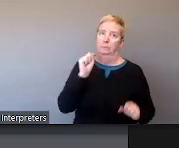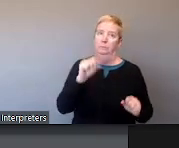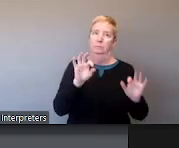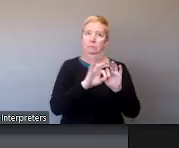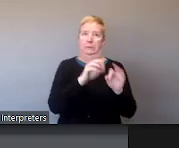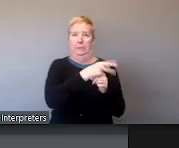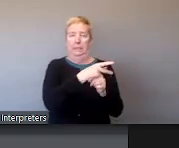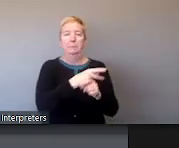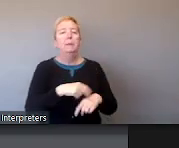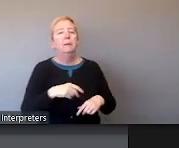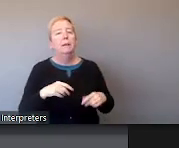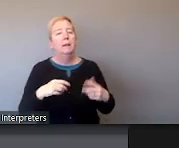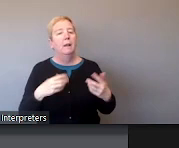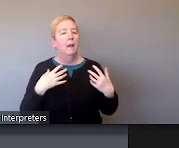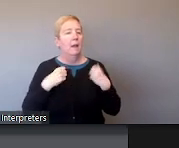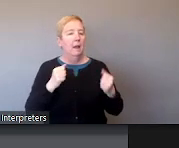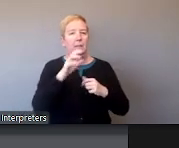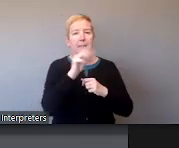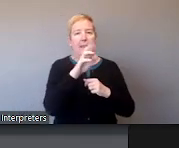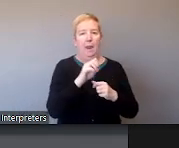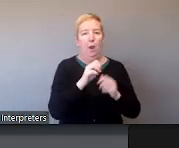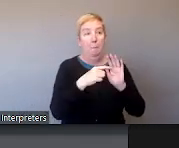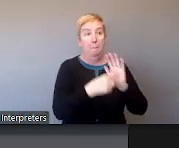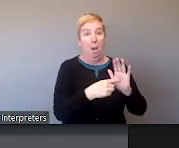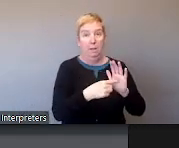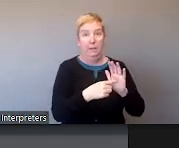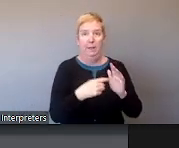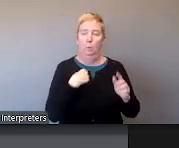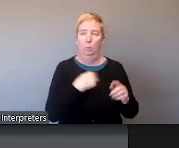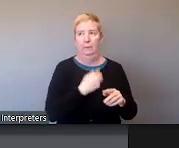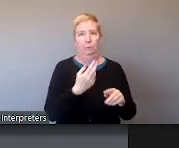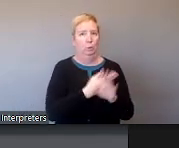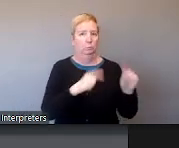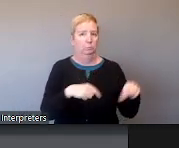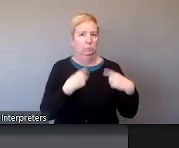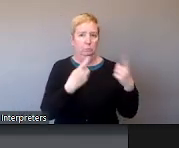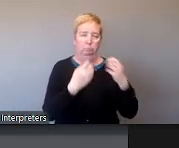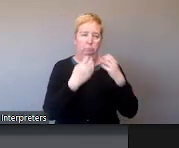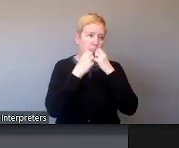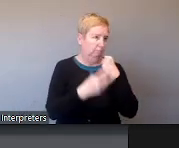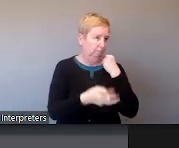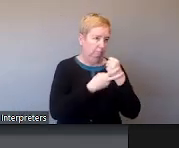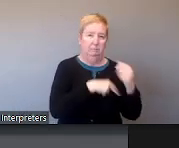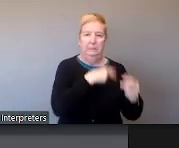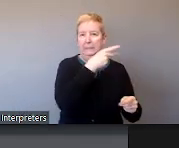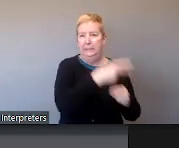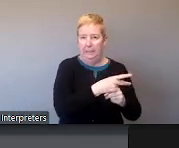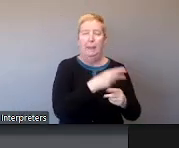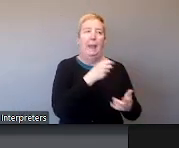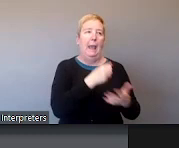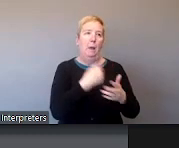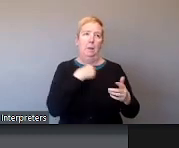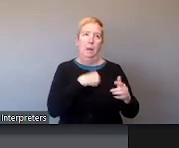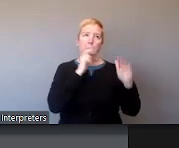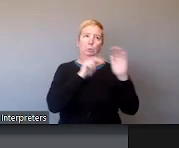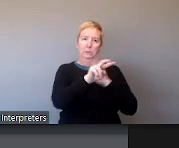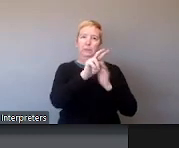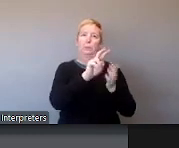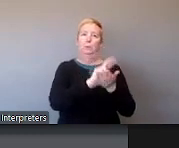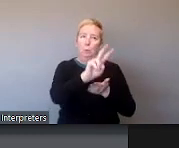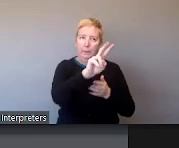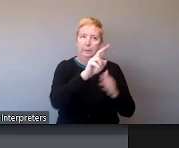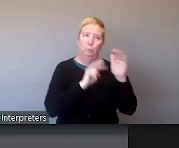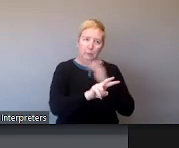Healthcare modeling, we won't ever drop that. That's been a mainstay of us planning at least 2 to 4 weeks ahead for what to do